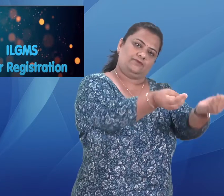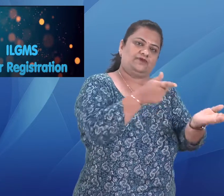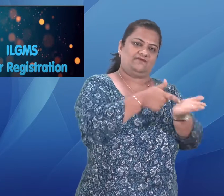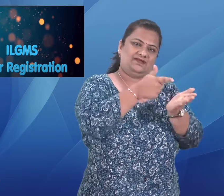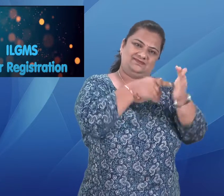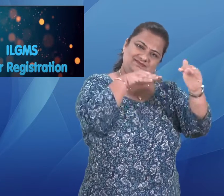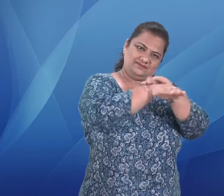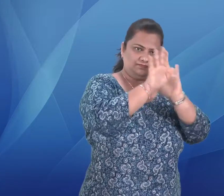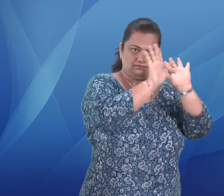complaints and appeals.